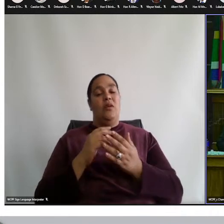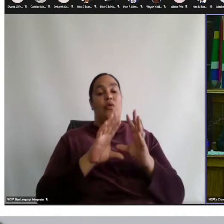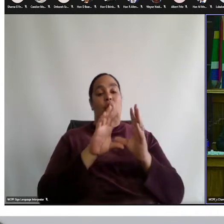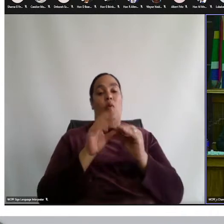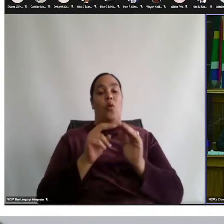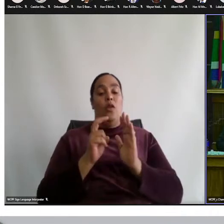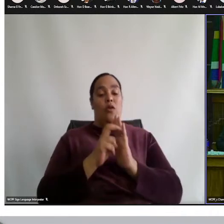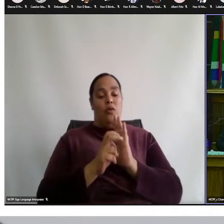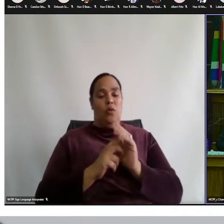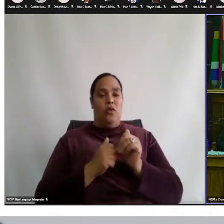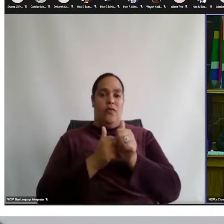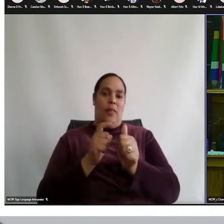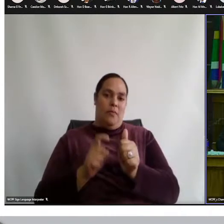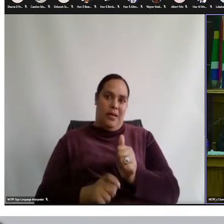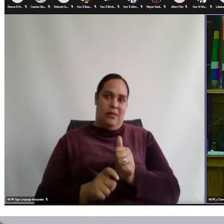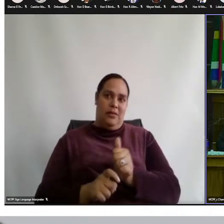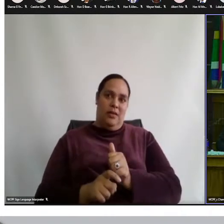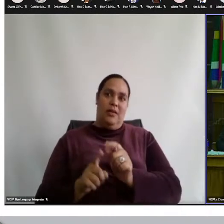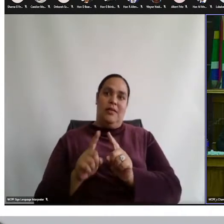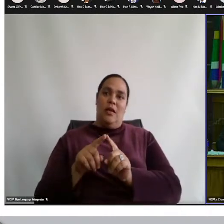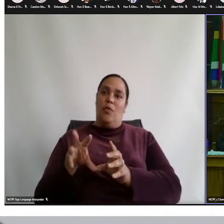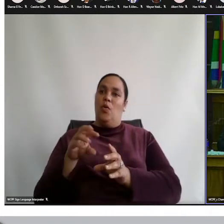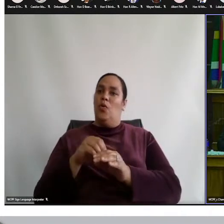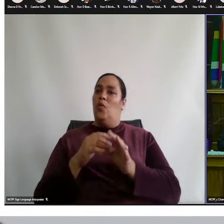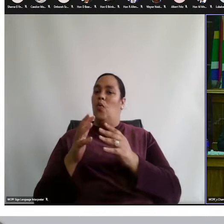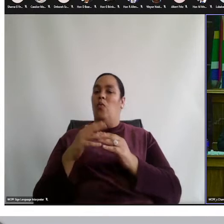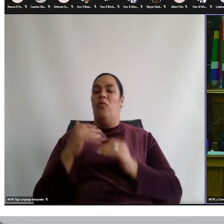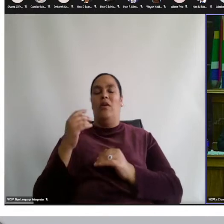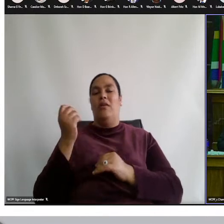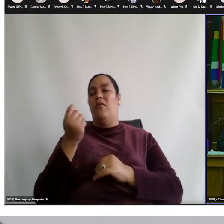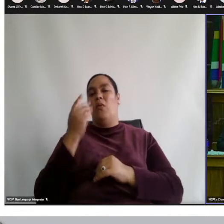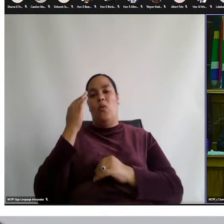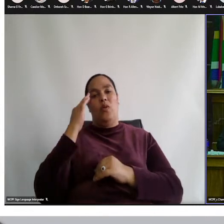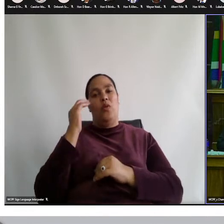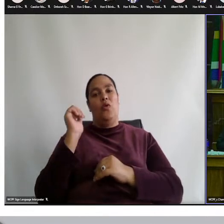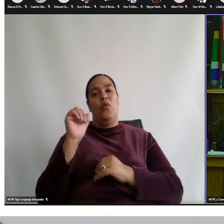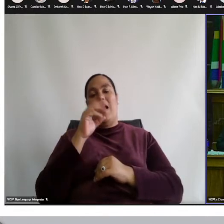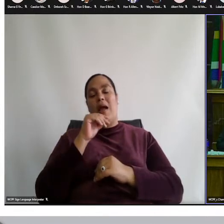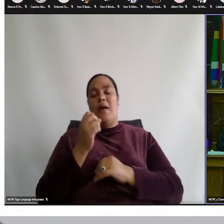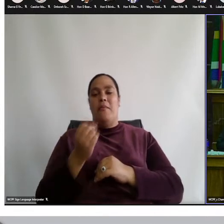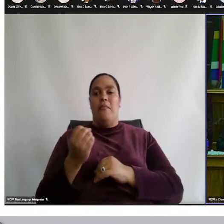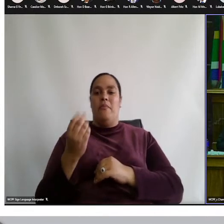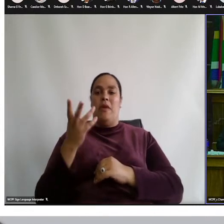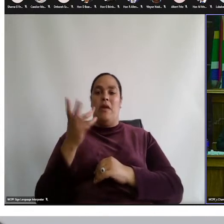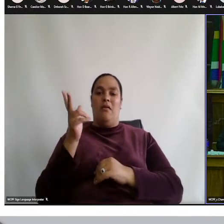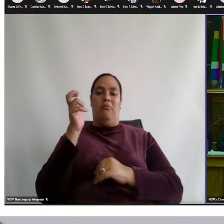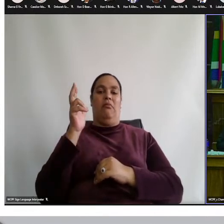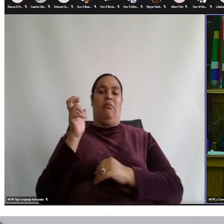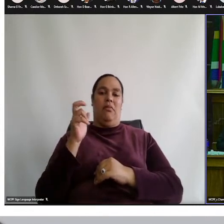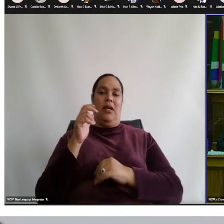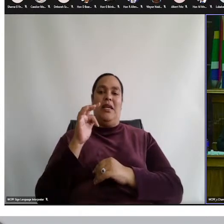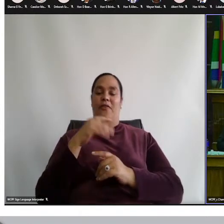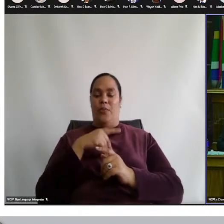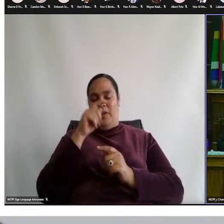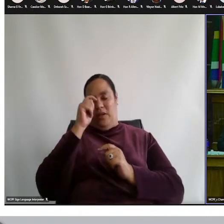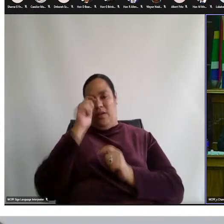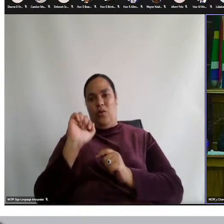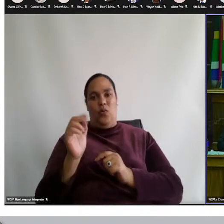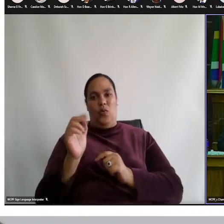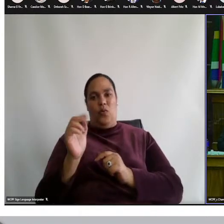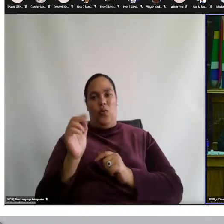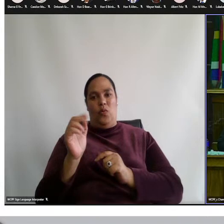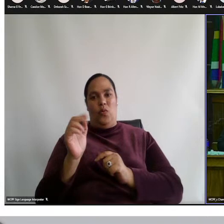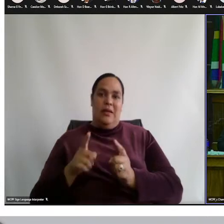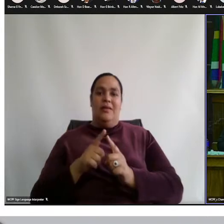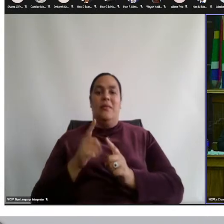apply. That includes what we all know, that you don't activate your mic if you are not recognized, and you also